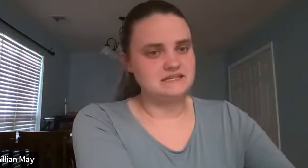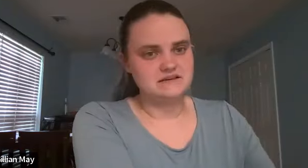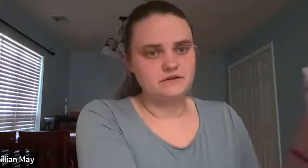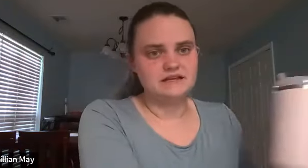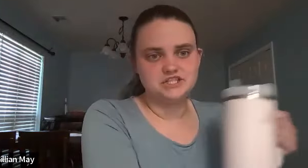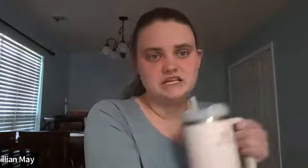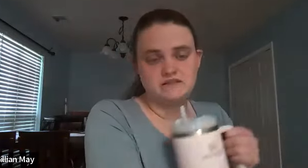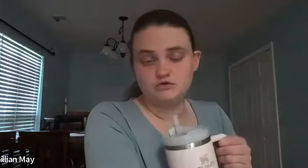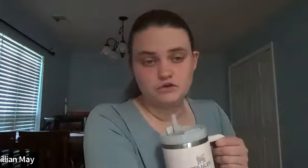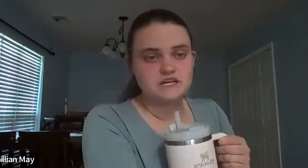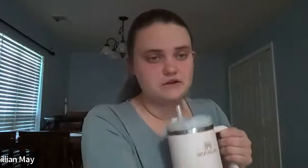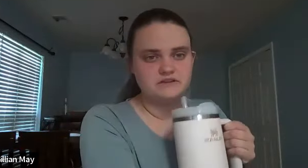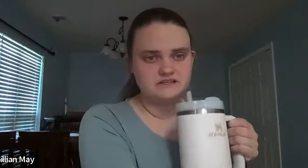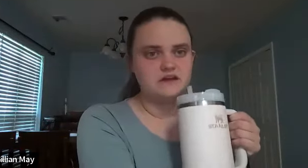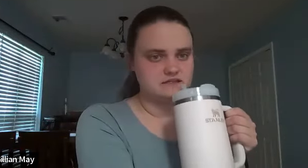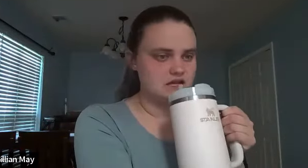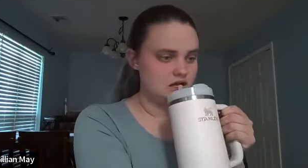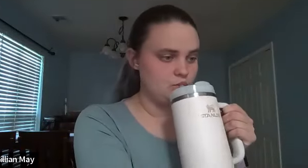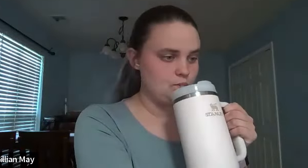basic for like just saying like you're roller skating or things like that is skating.